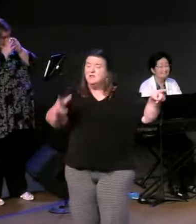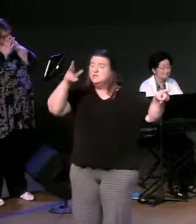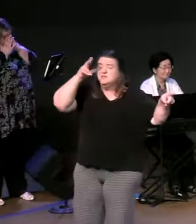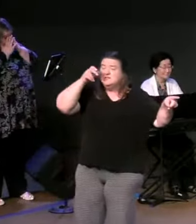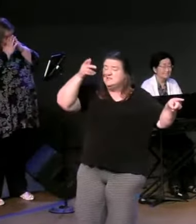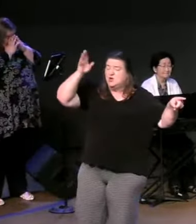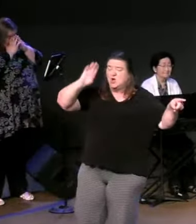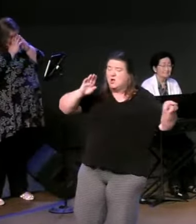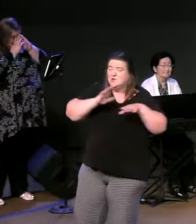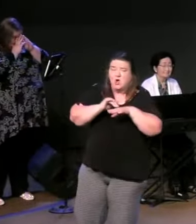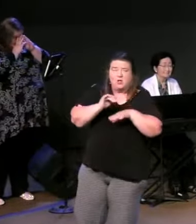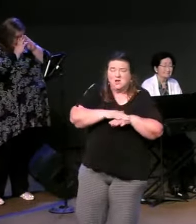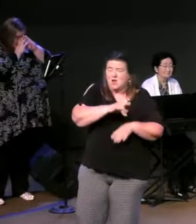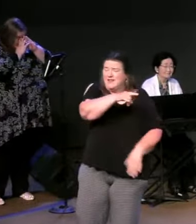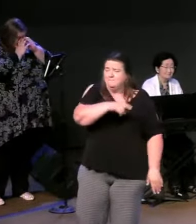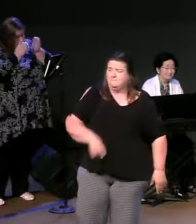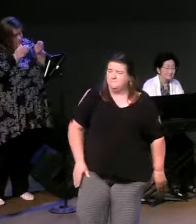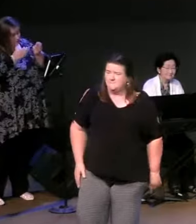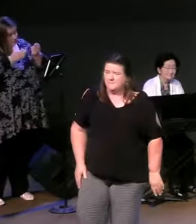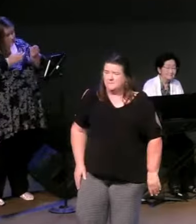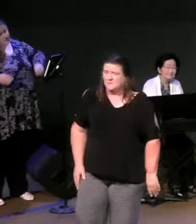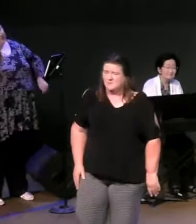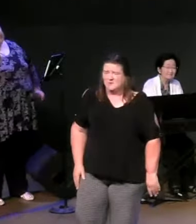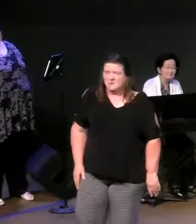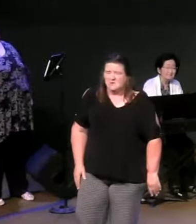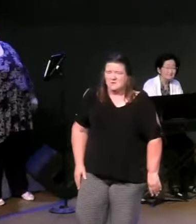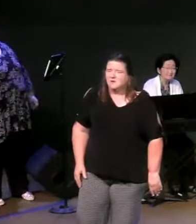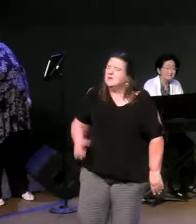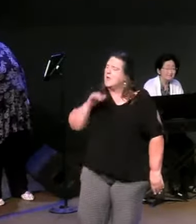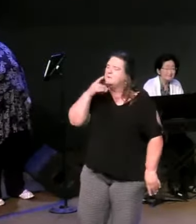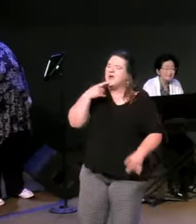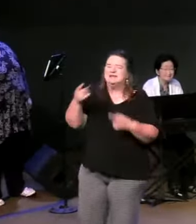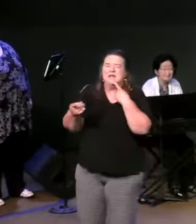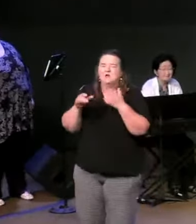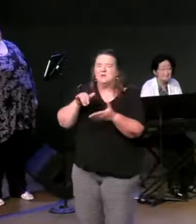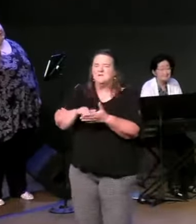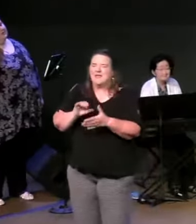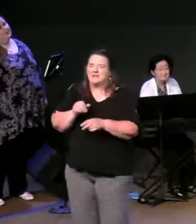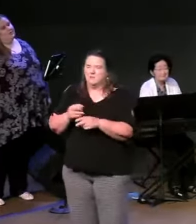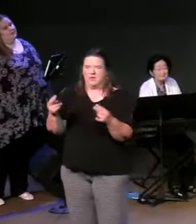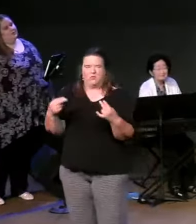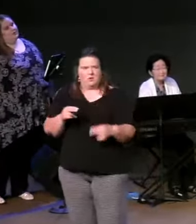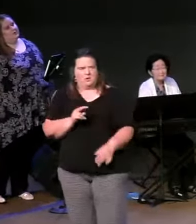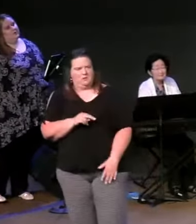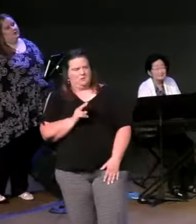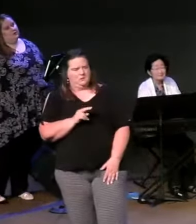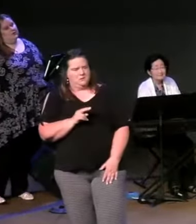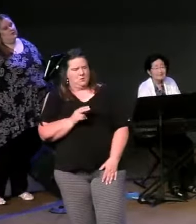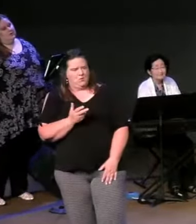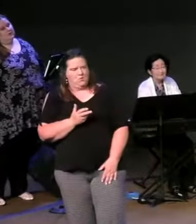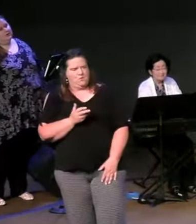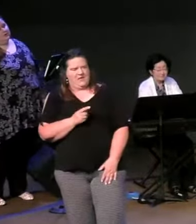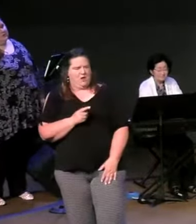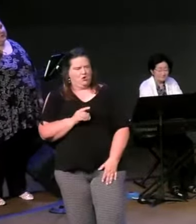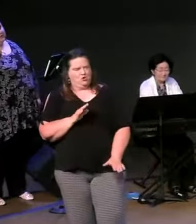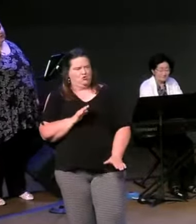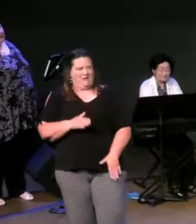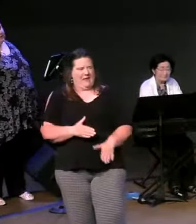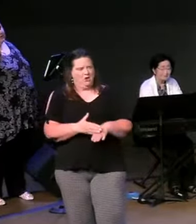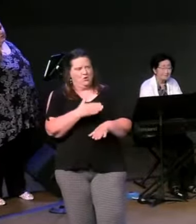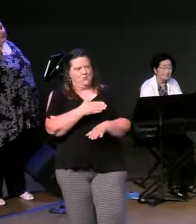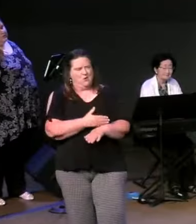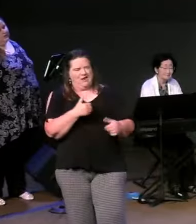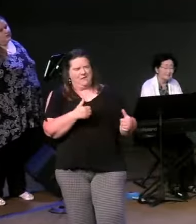God. Now, I don't say all of this to make you guys look at me and say, wow, like, he's so great. He has such a